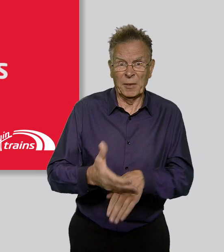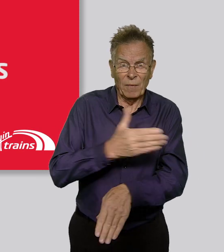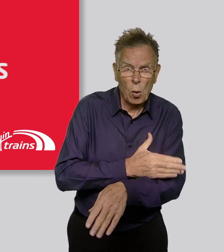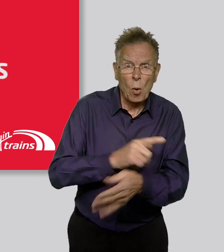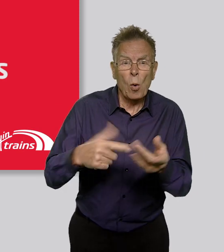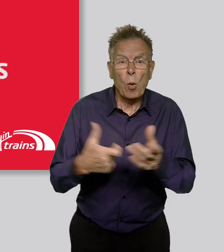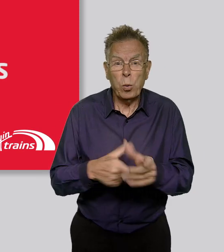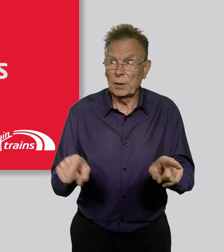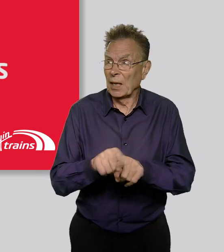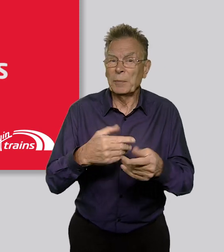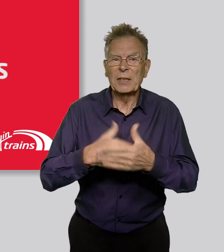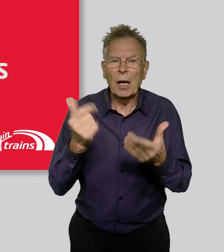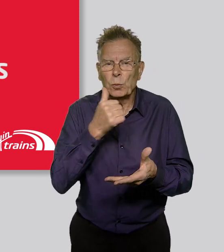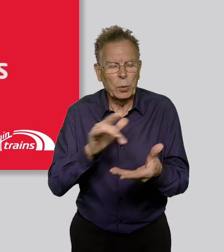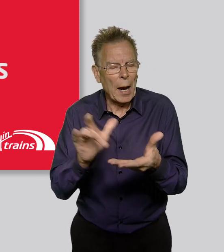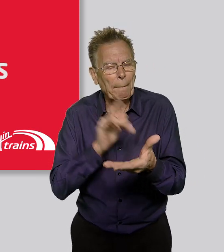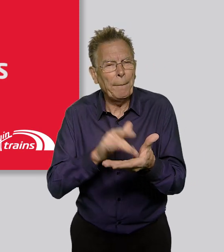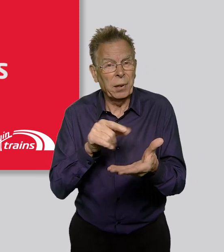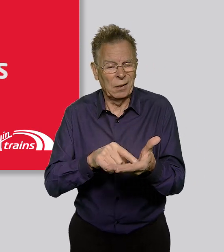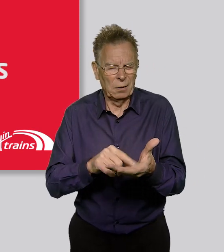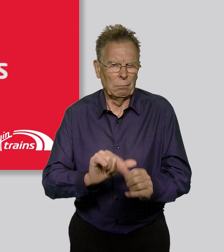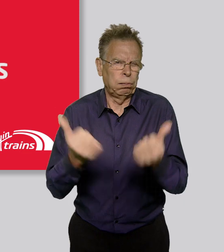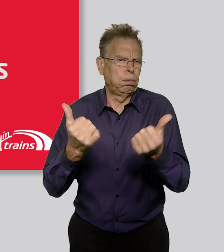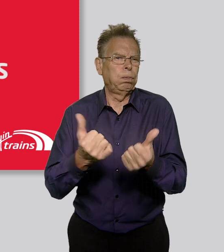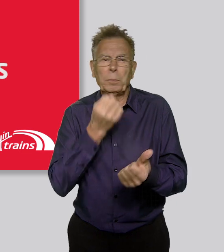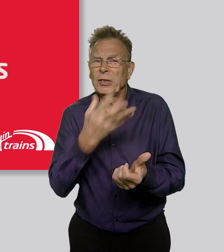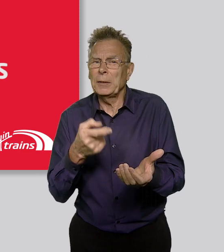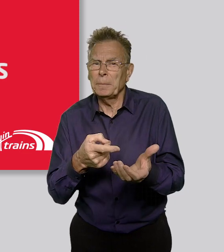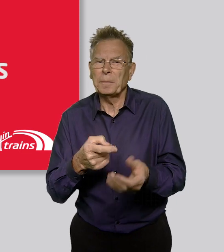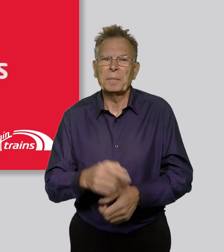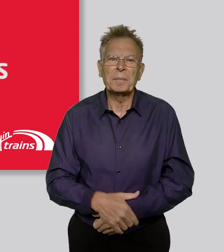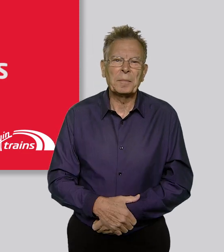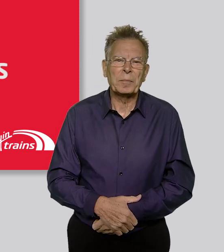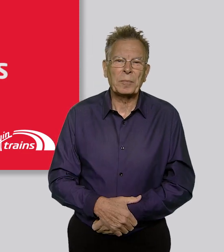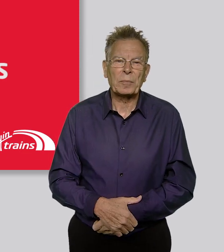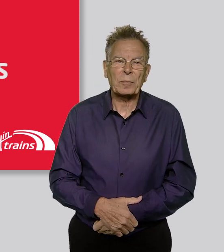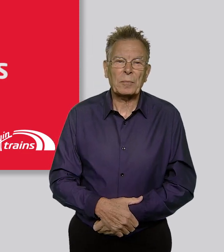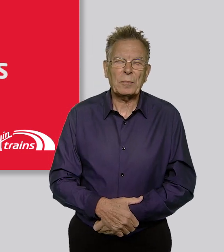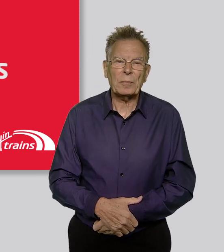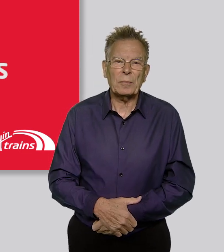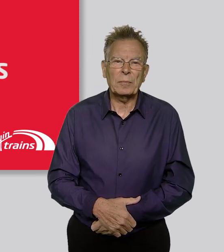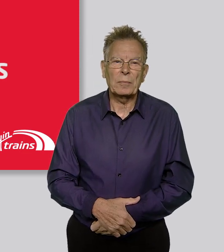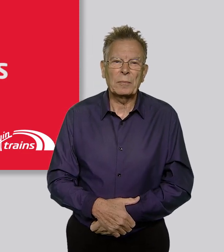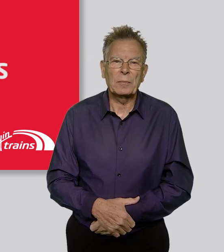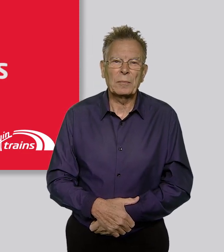advance or buy on the day using our easy-to-use app. Genius!